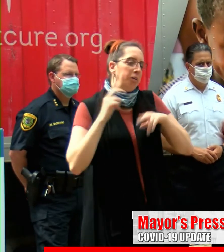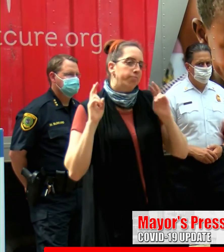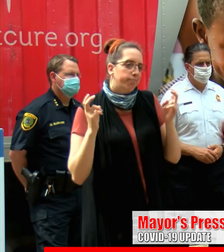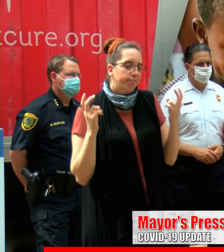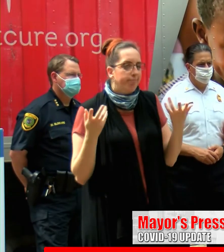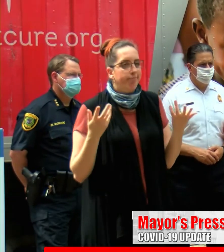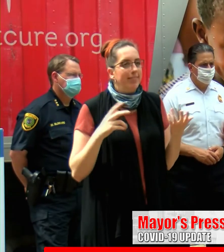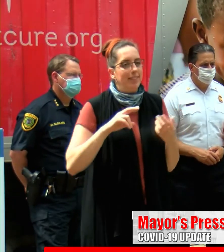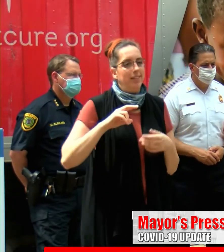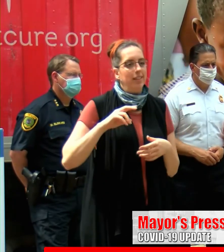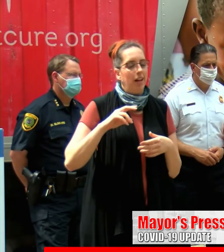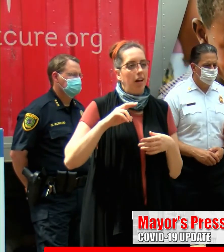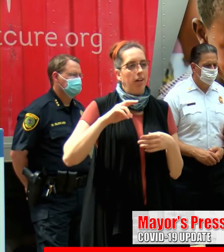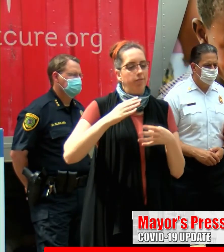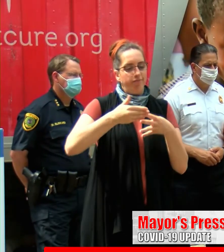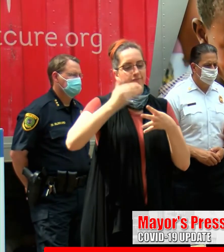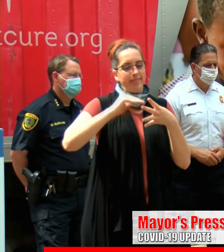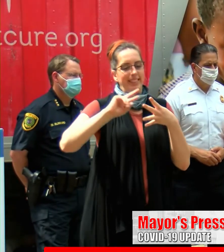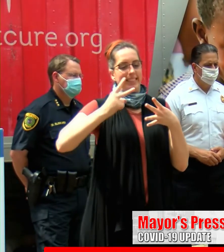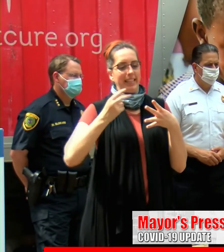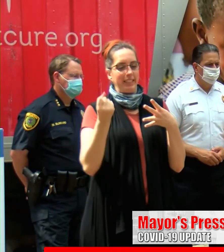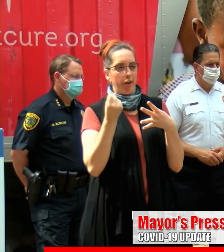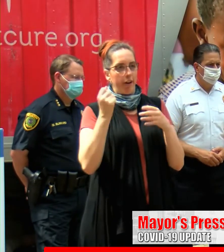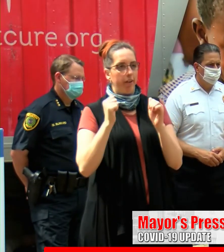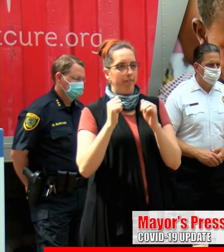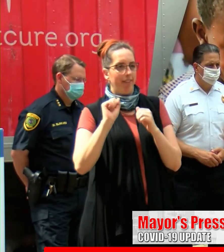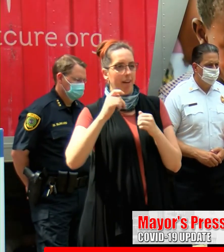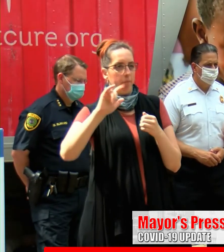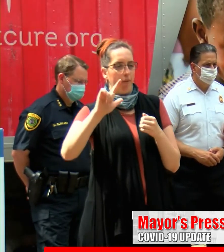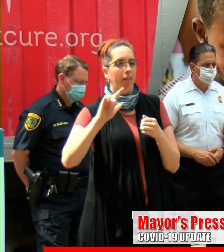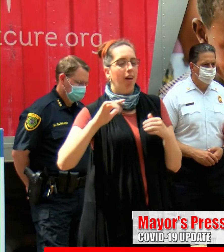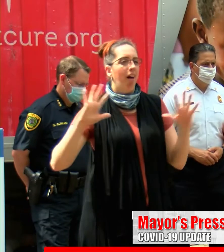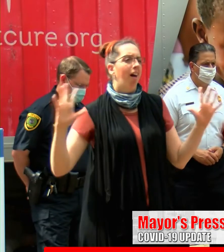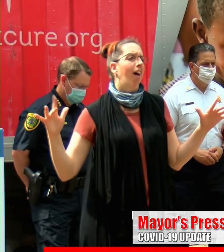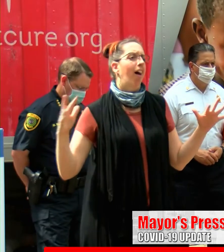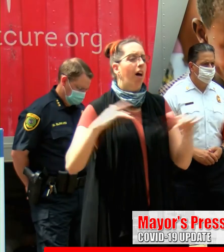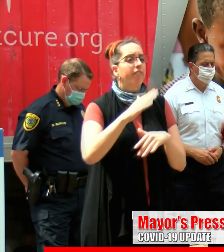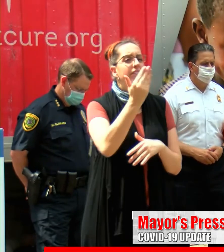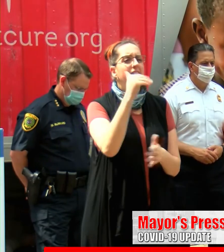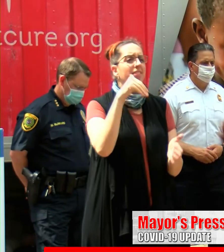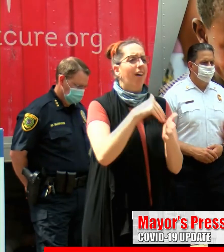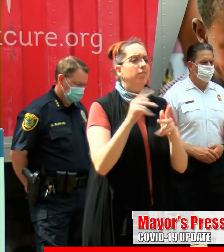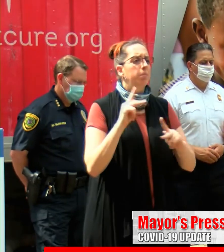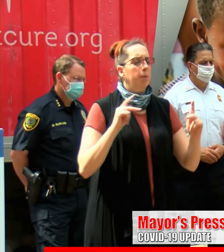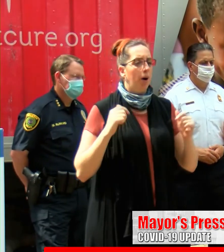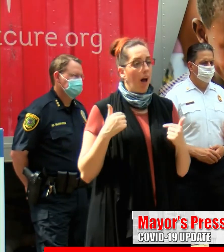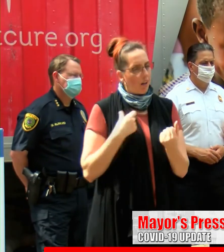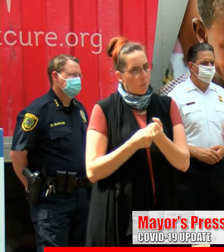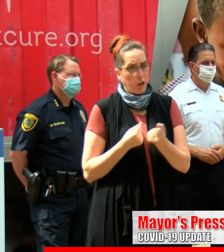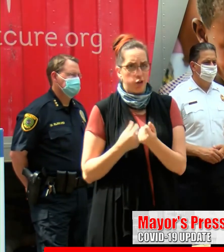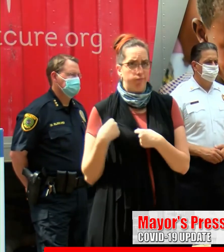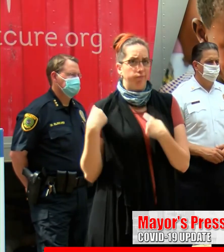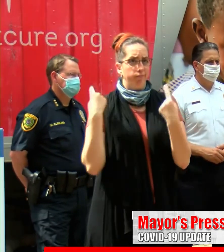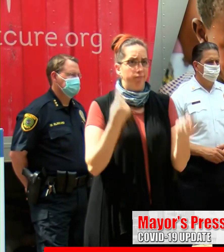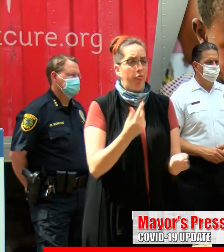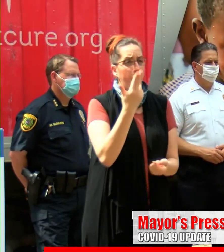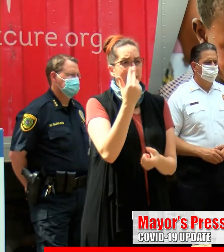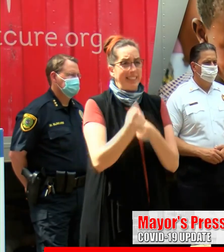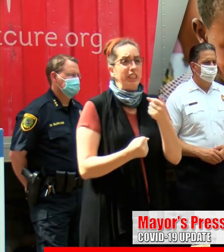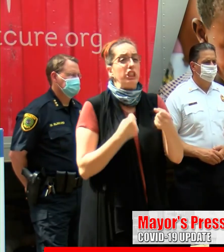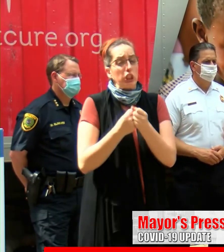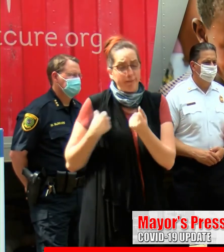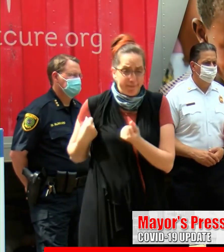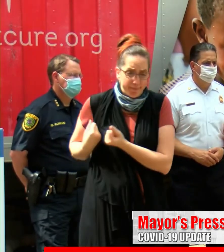the second Saturday in April, with about 15,000 people at an event that I have sponsored for the last 13